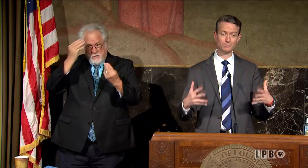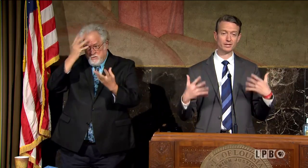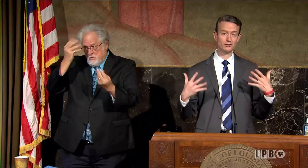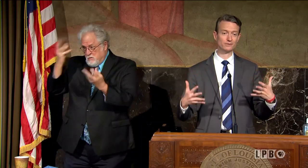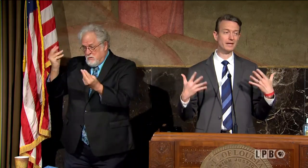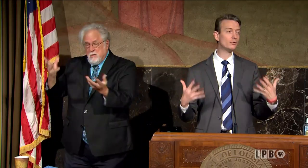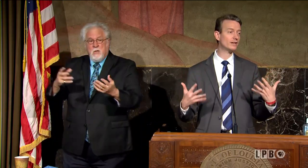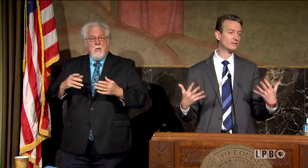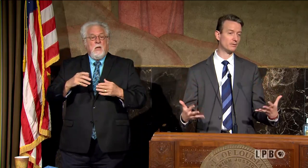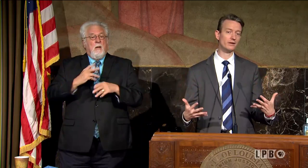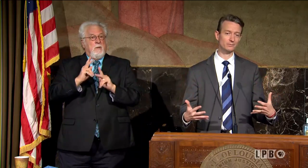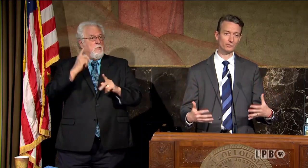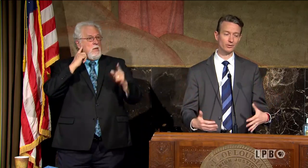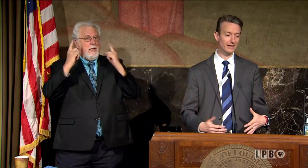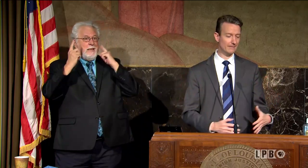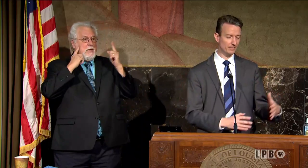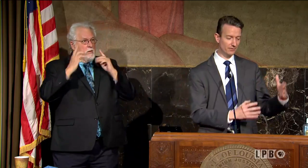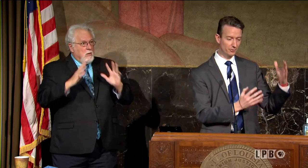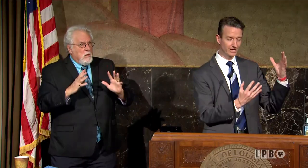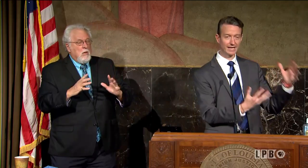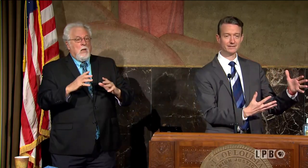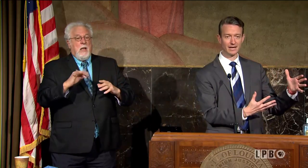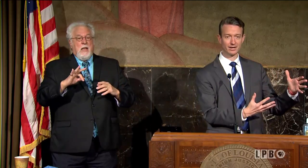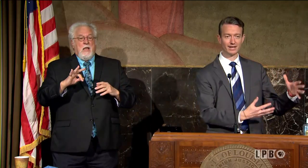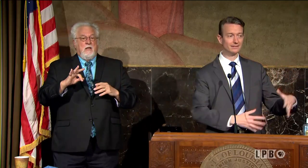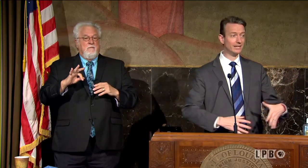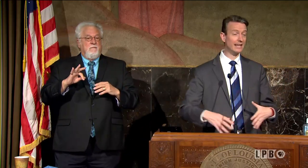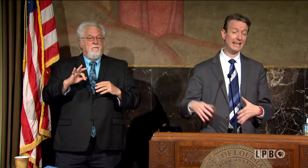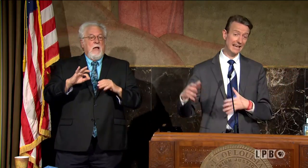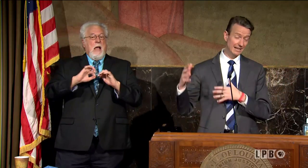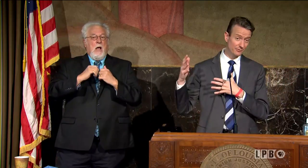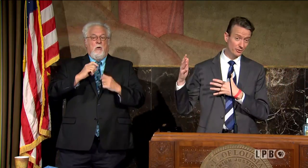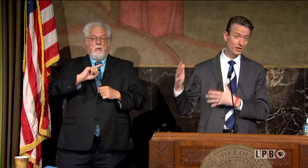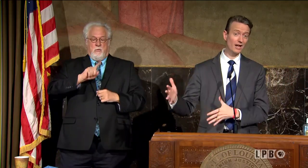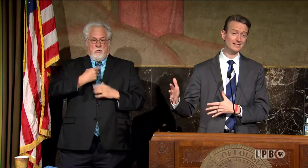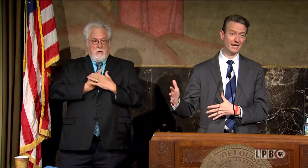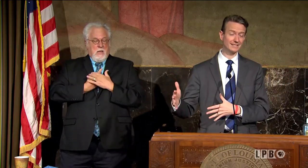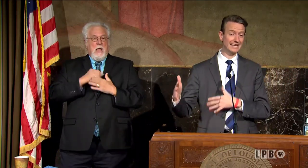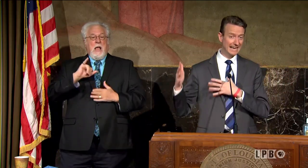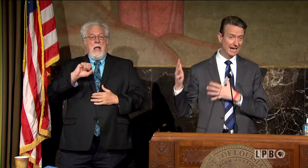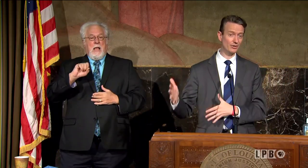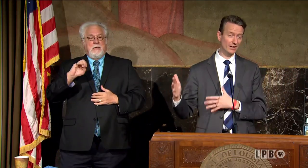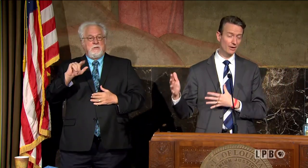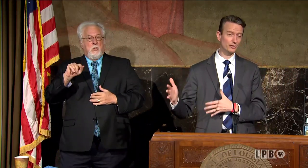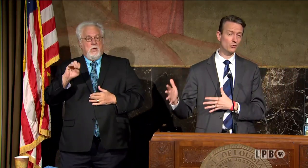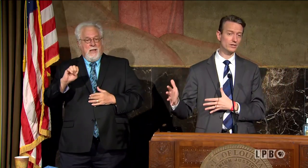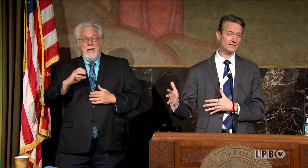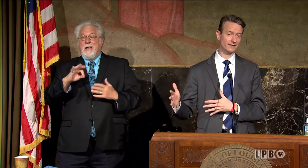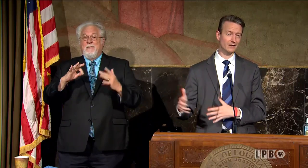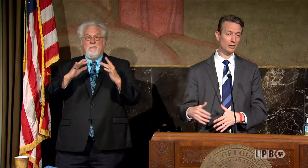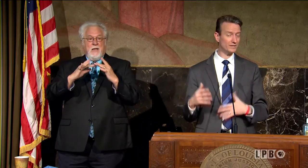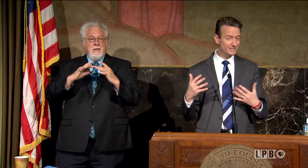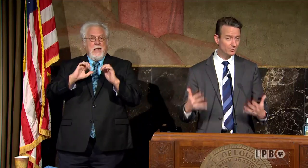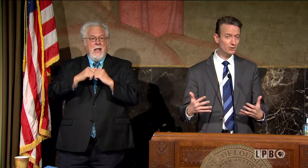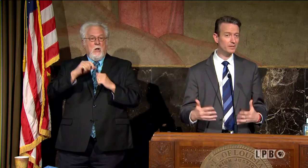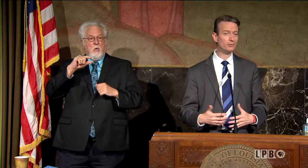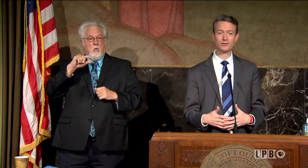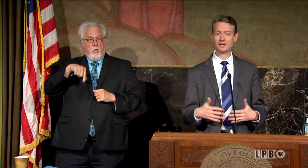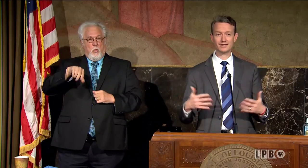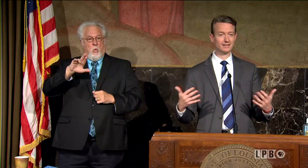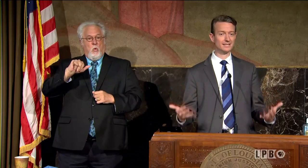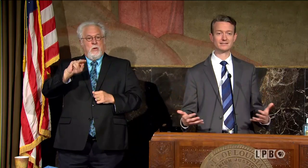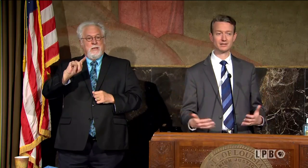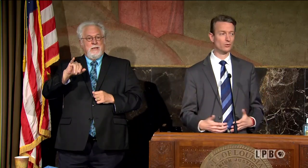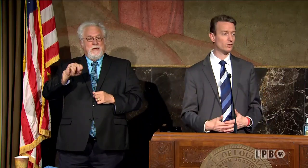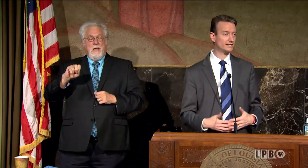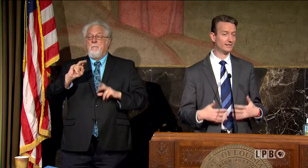sure that people hear as many ways as possible. If you're a case, how to isolate, and if you're a contact, how to quarantine. We still hear people